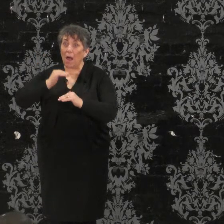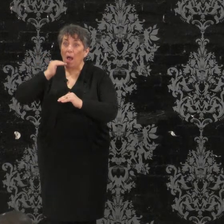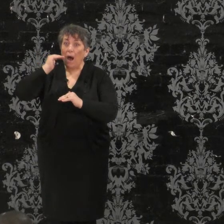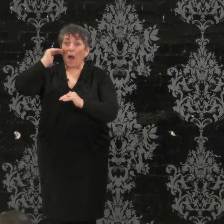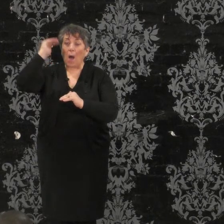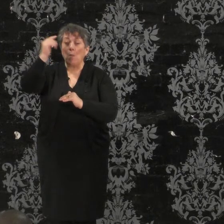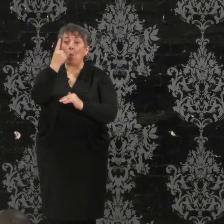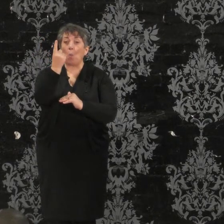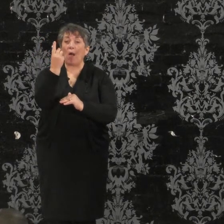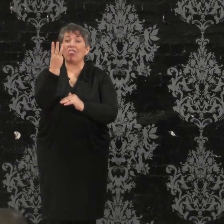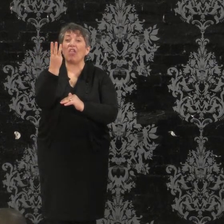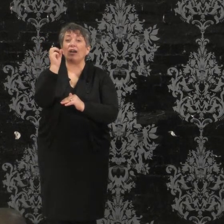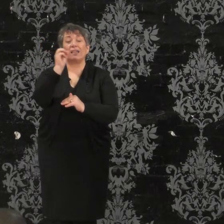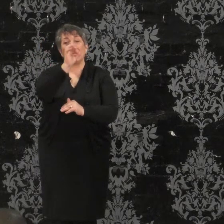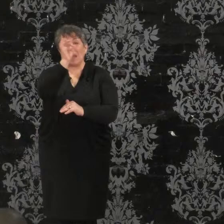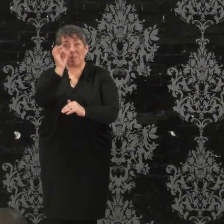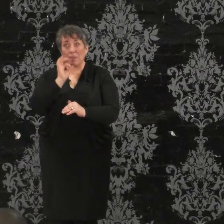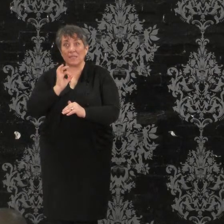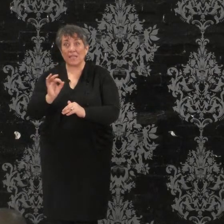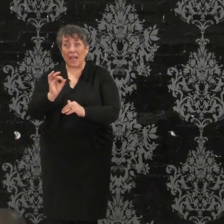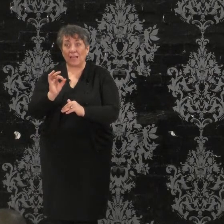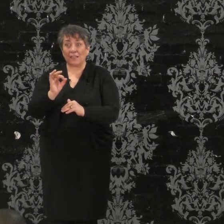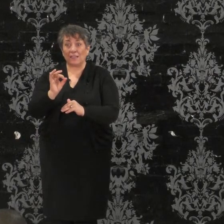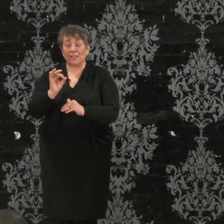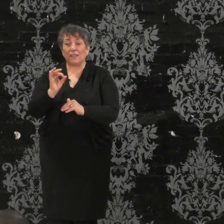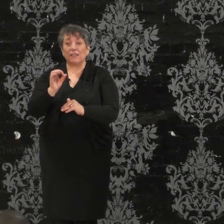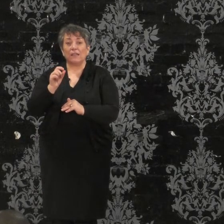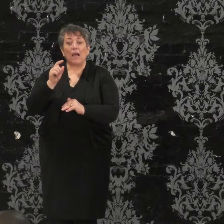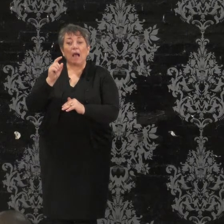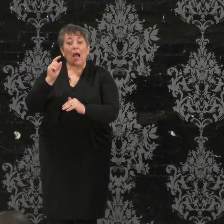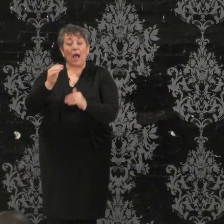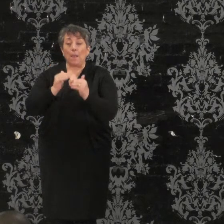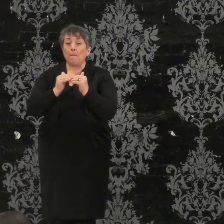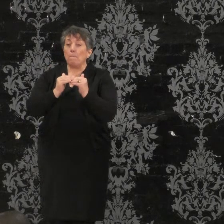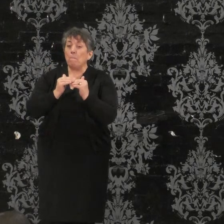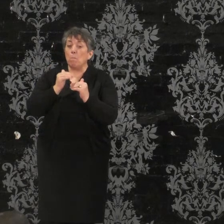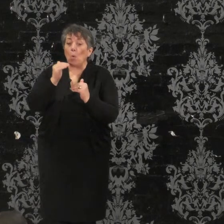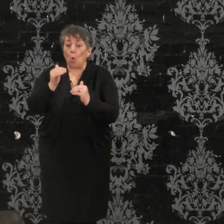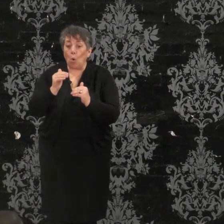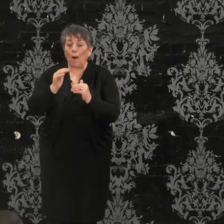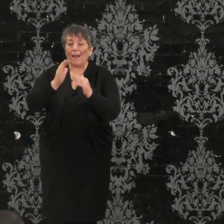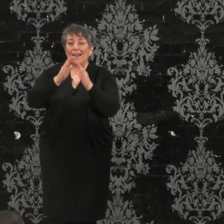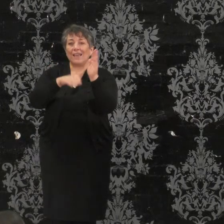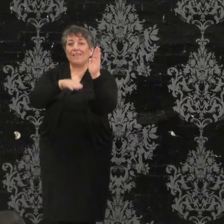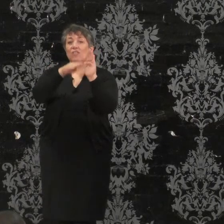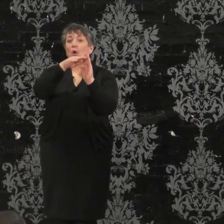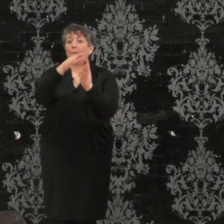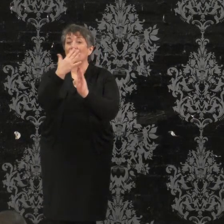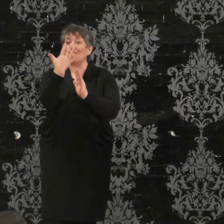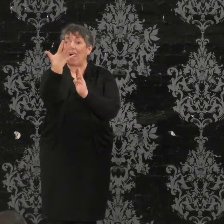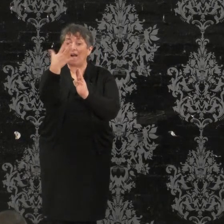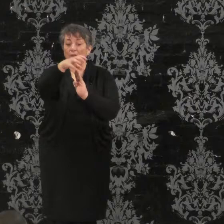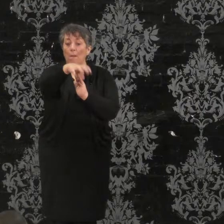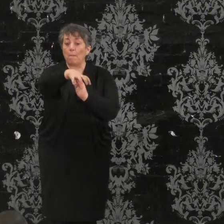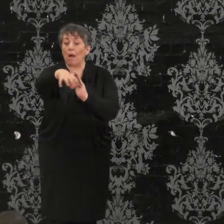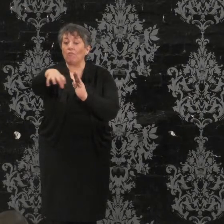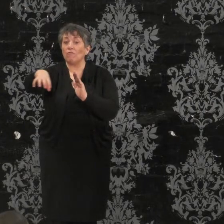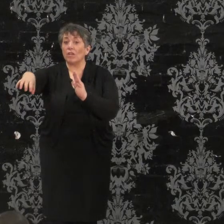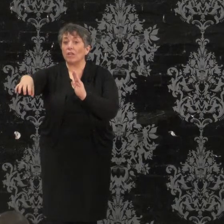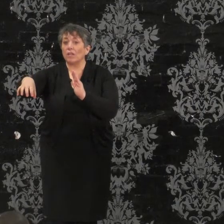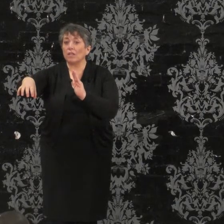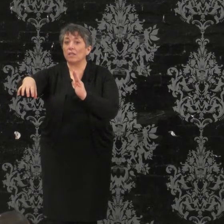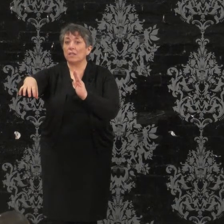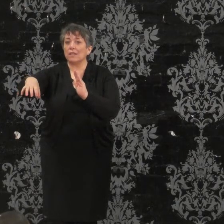130%, with the highest increases in the top 5 boroughs for the rates of serious youth